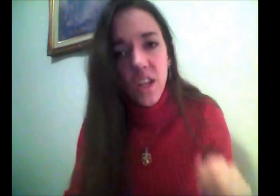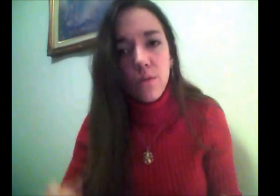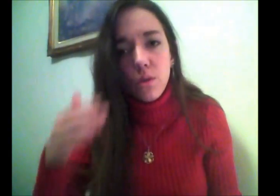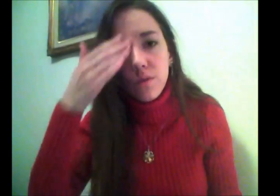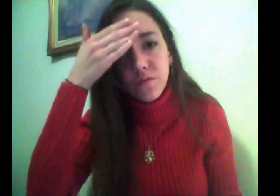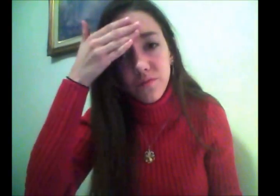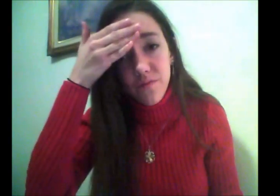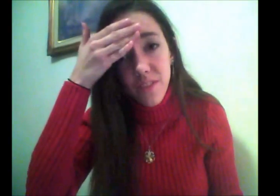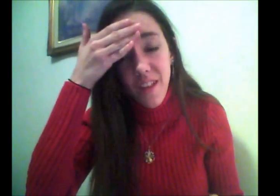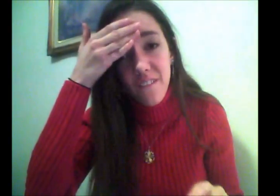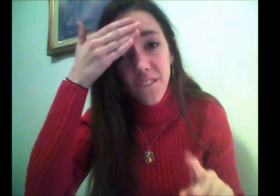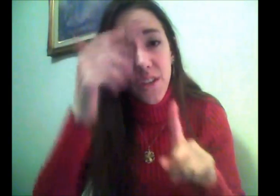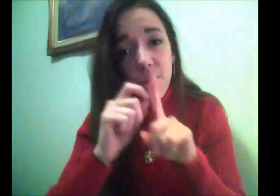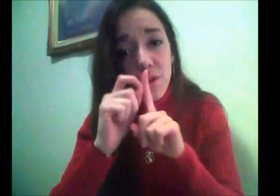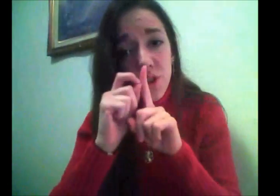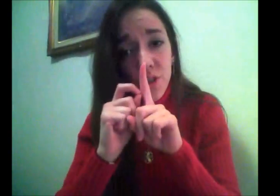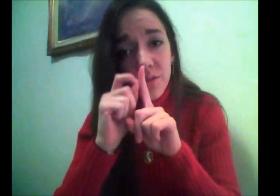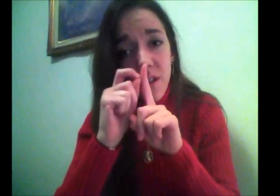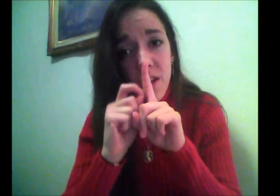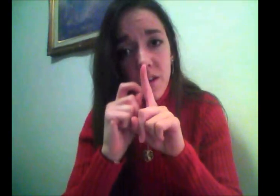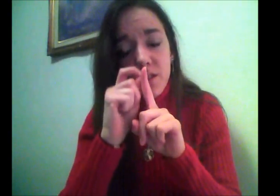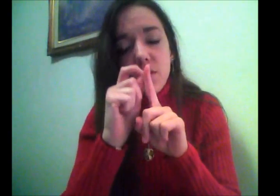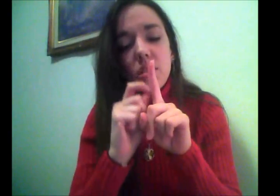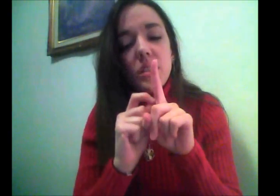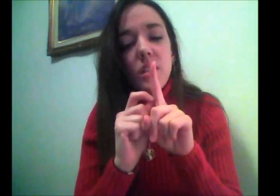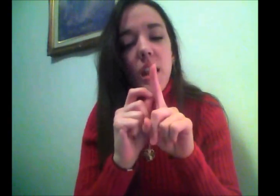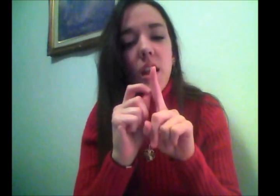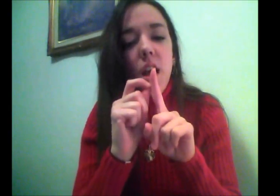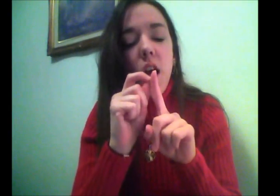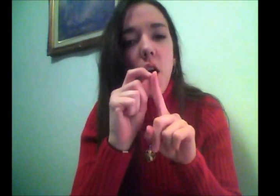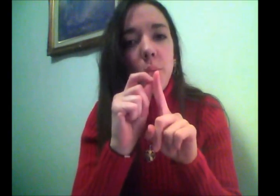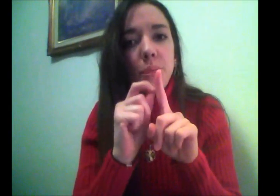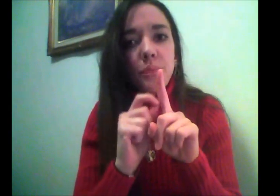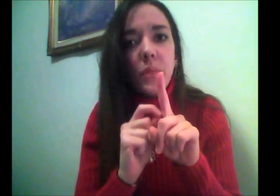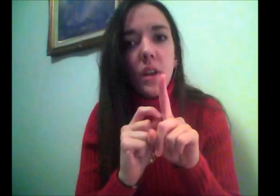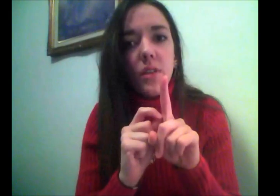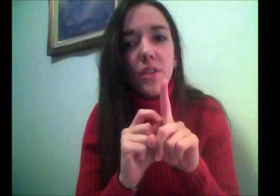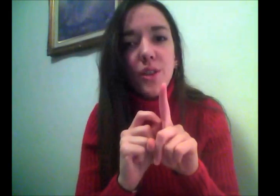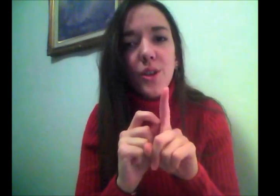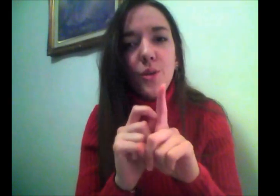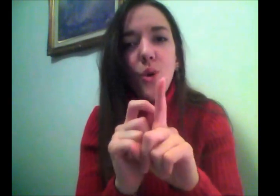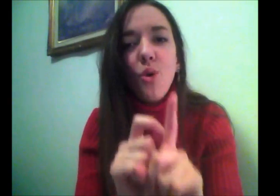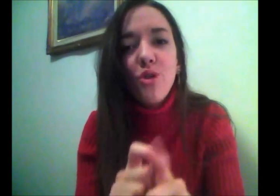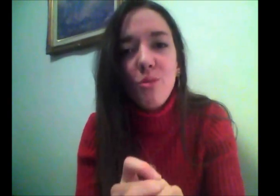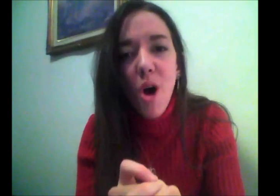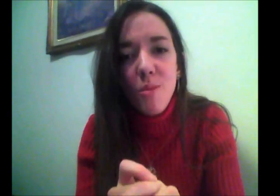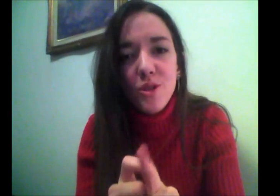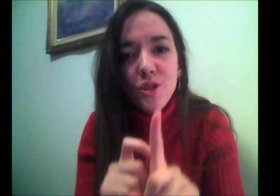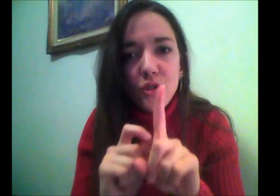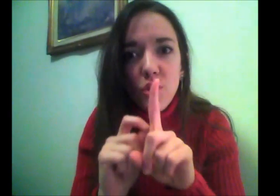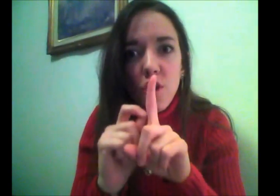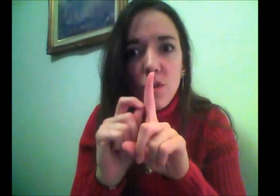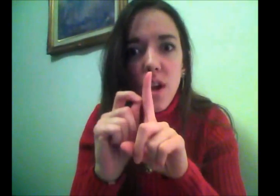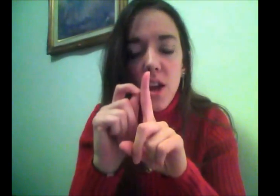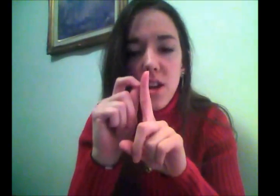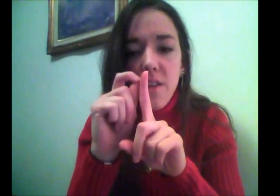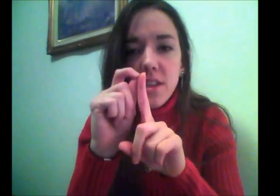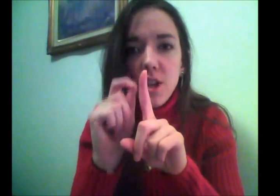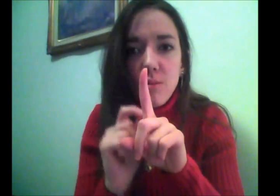Fever. Fever. So this is like the old thermometers where you'd have the temperature